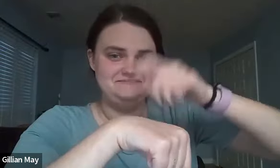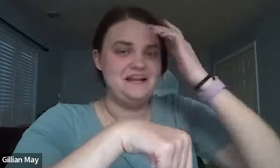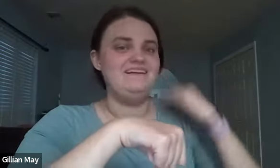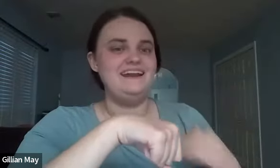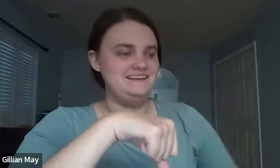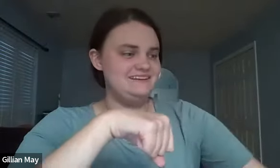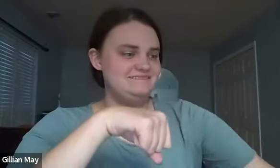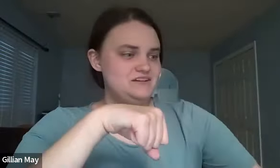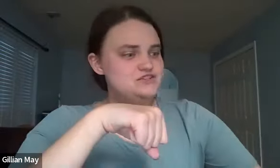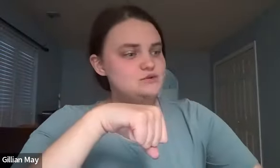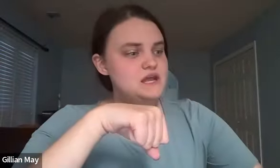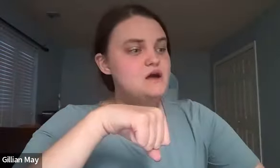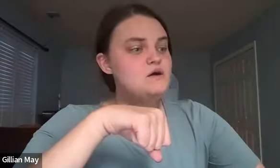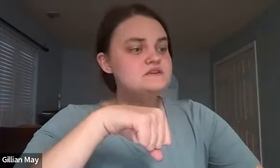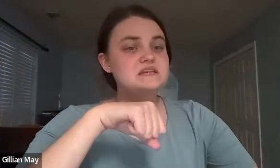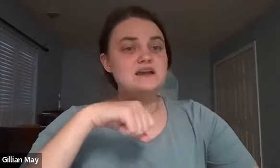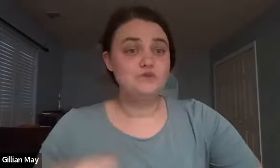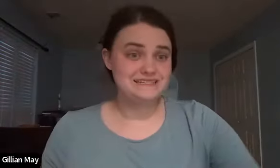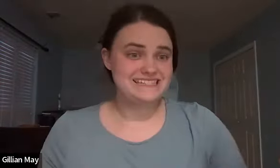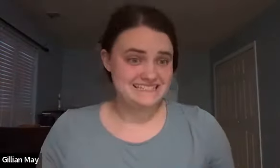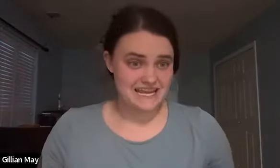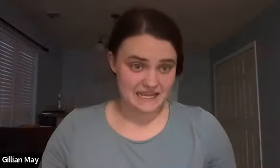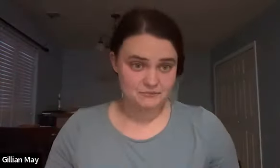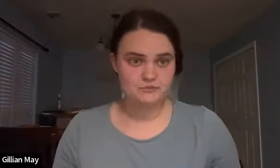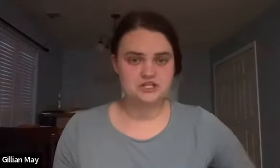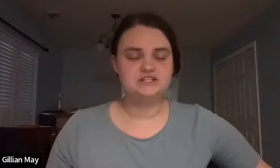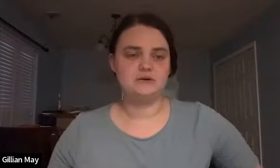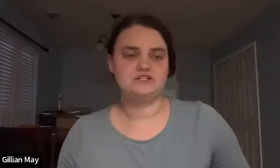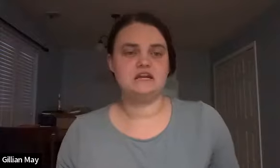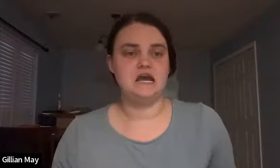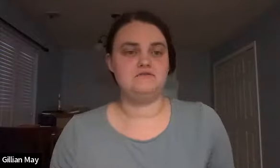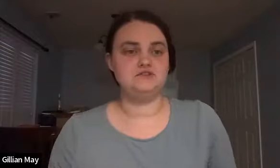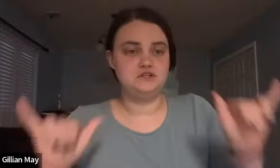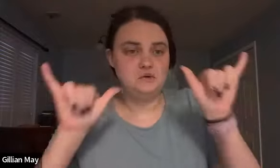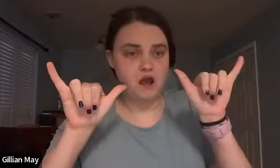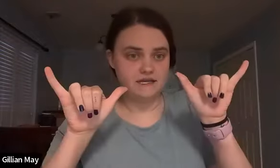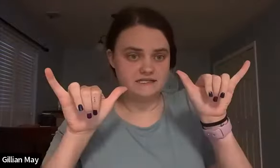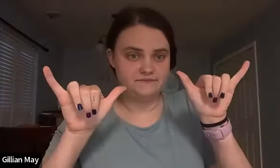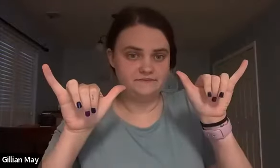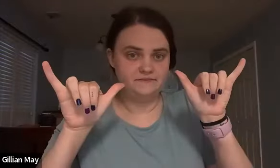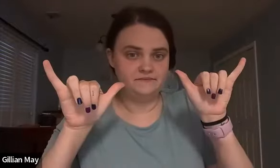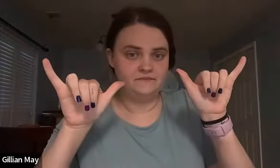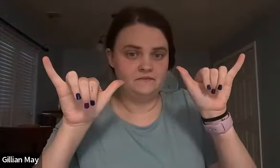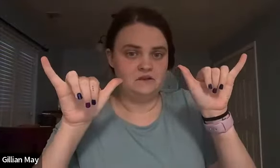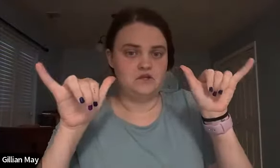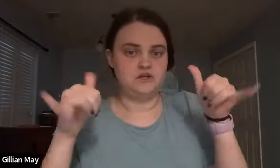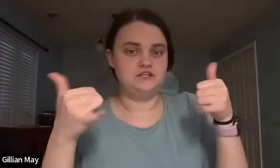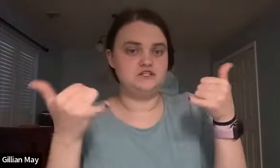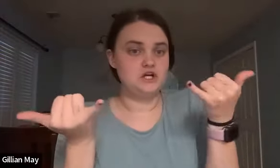All right, good. So now the sign for today, what you're going to do is you're going to have 2 Y's. You're going to